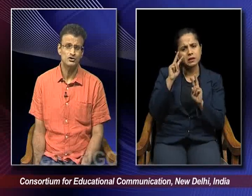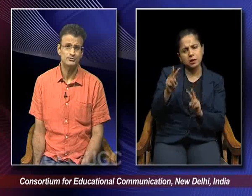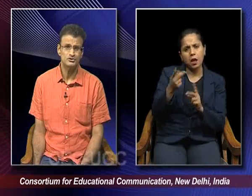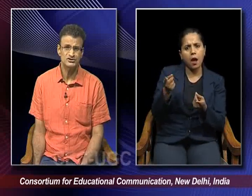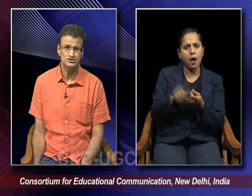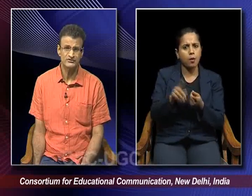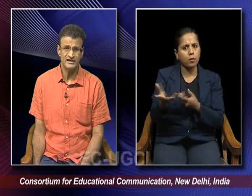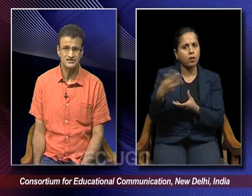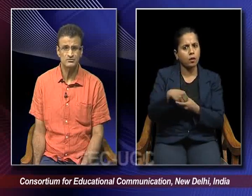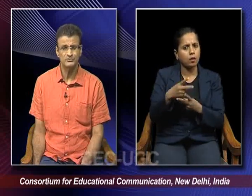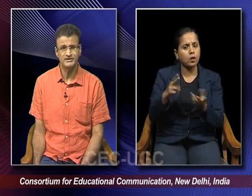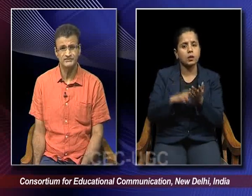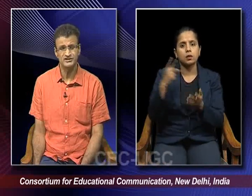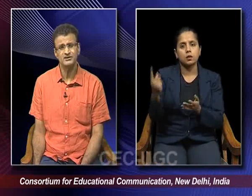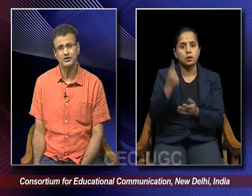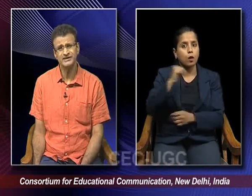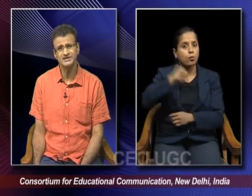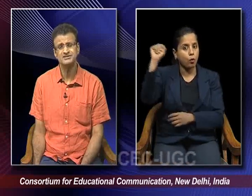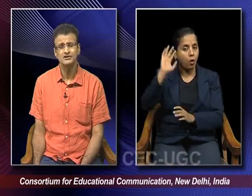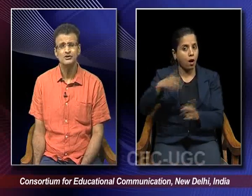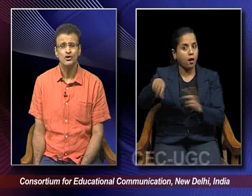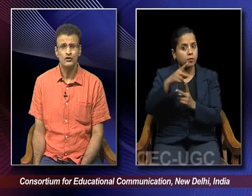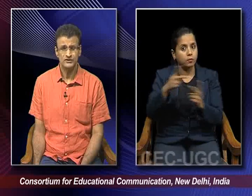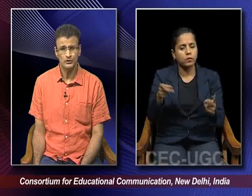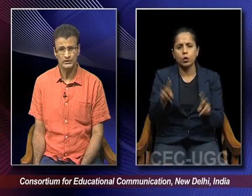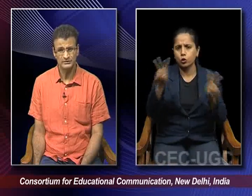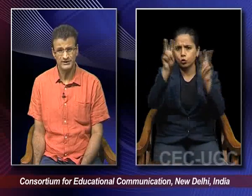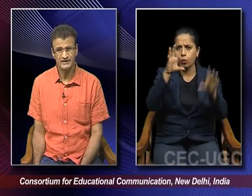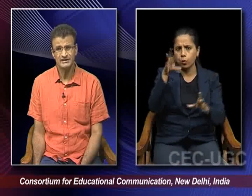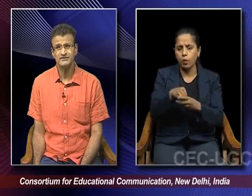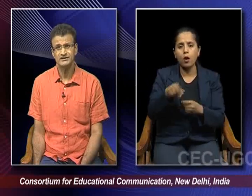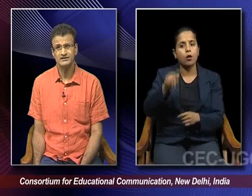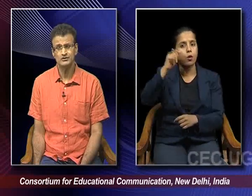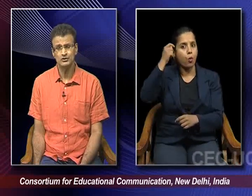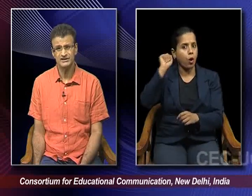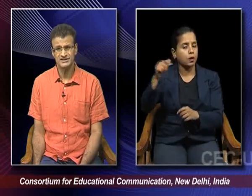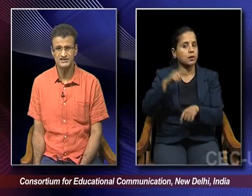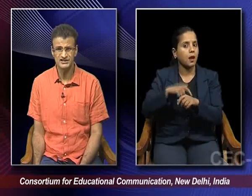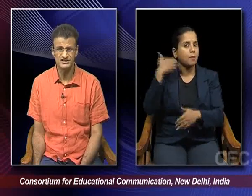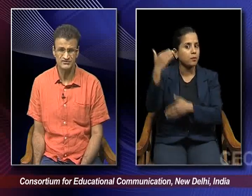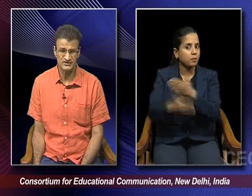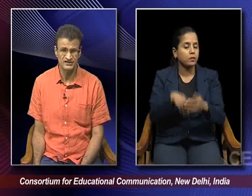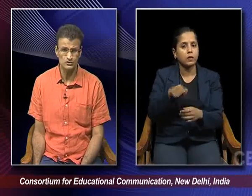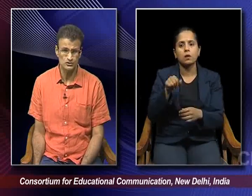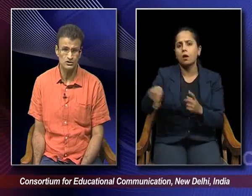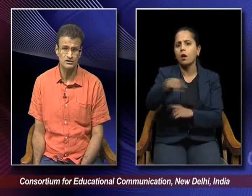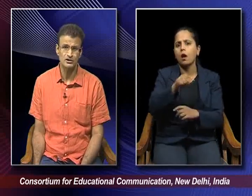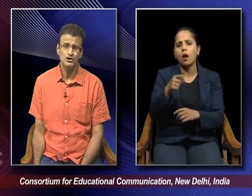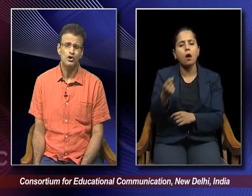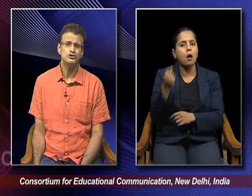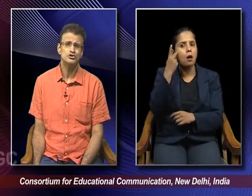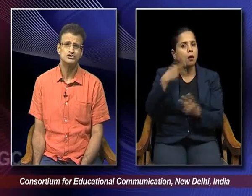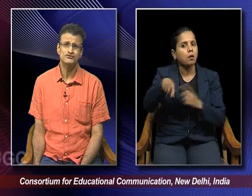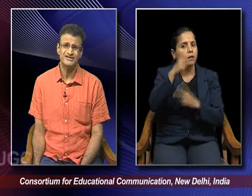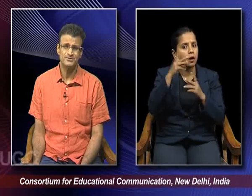of contributions of the national movement within the context of the colonial period, where the colonial censors, they were ready to throttle